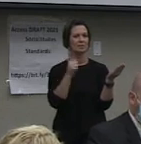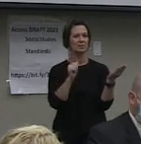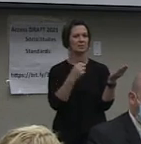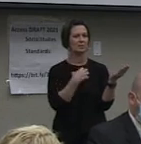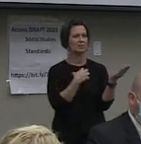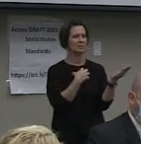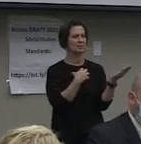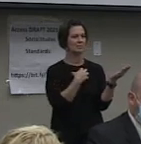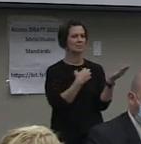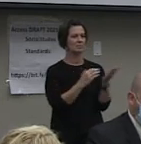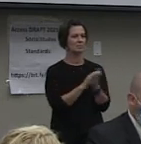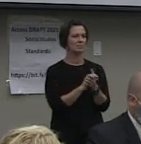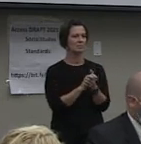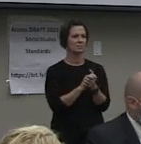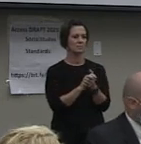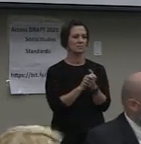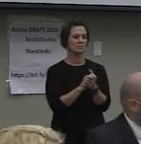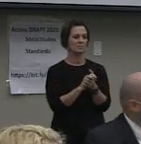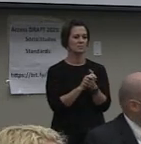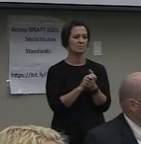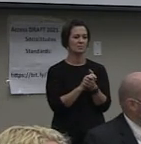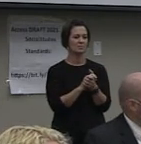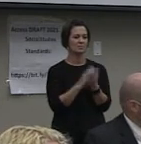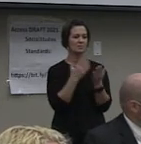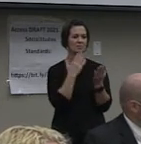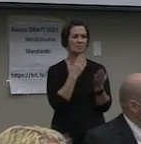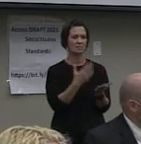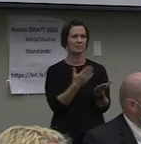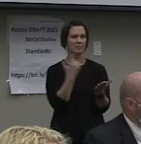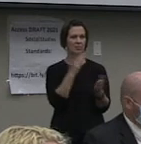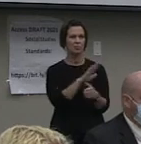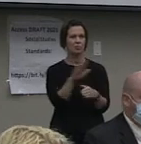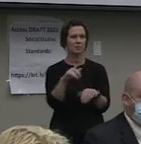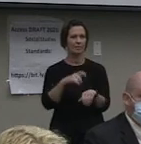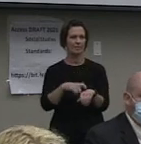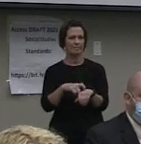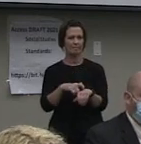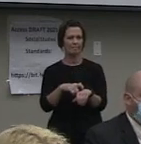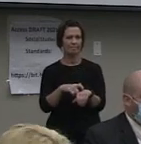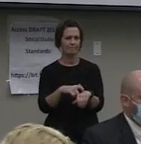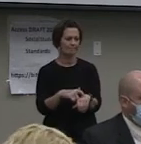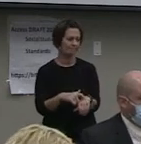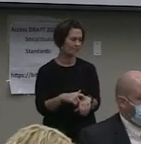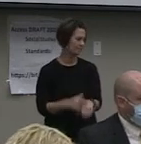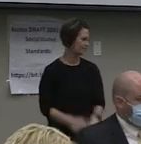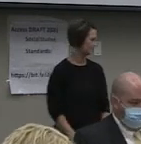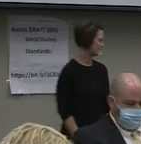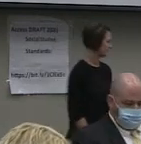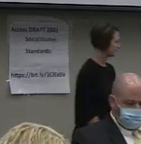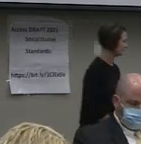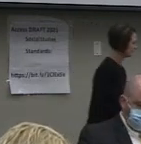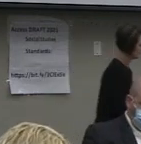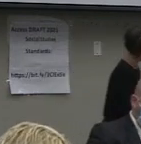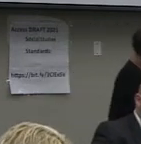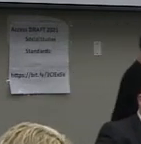opposition? On behalf of the LDOE, thank you all very much for your time and your discourse and your input. We are adjourned.